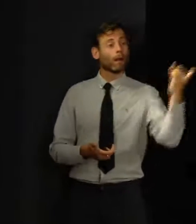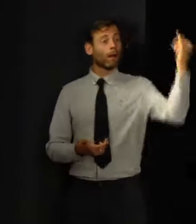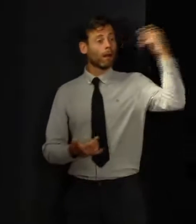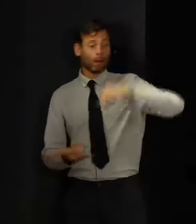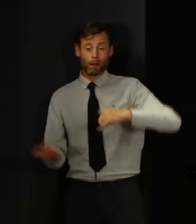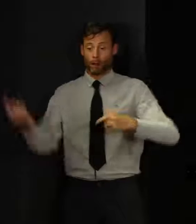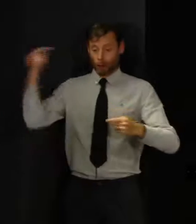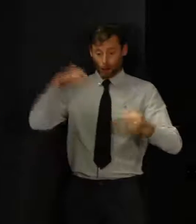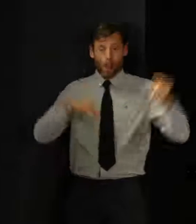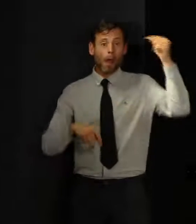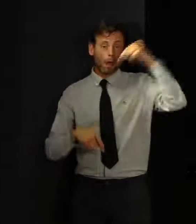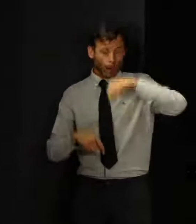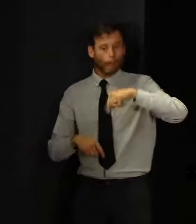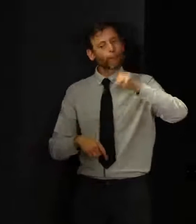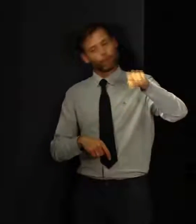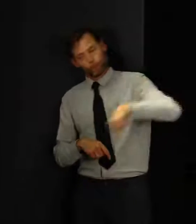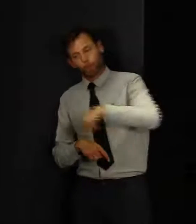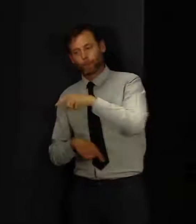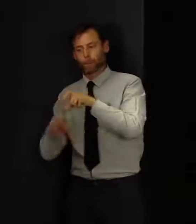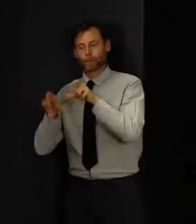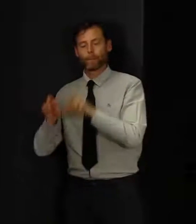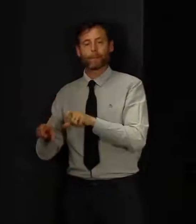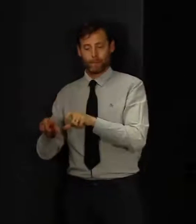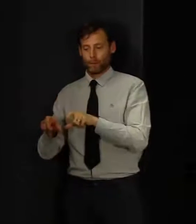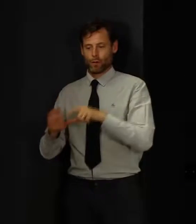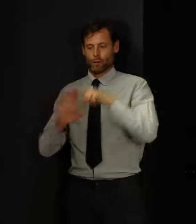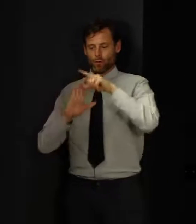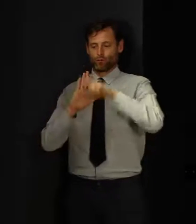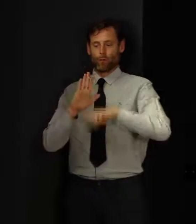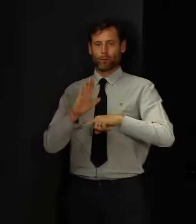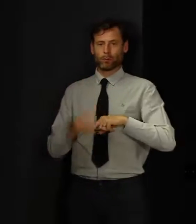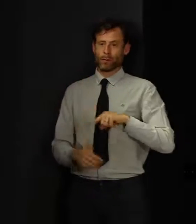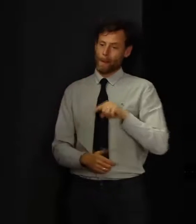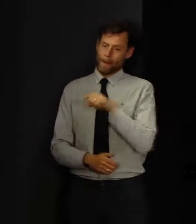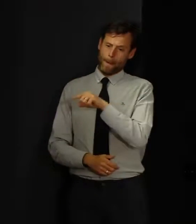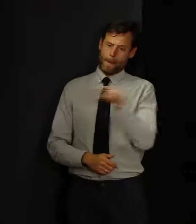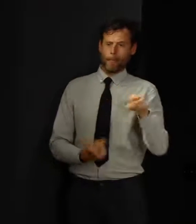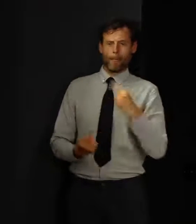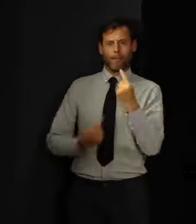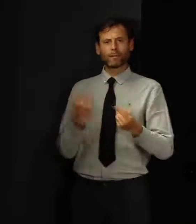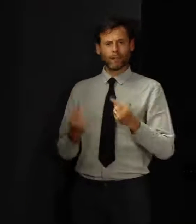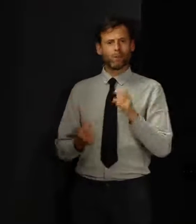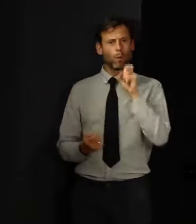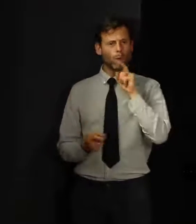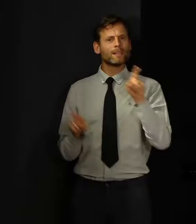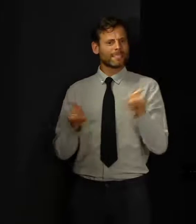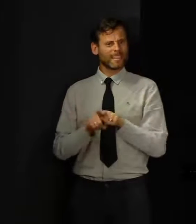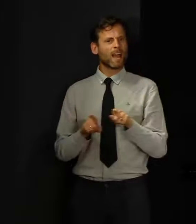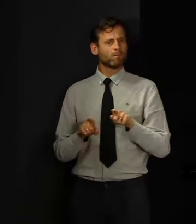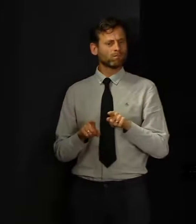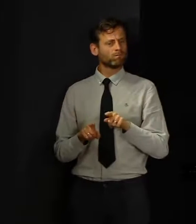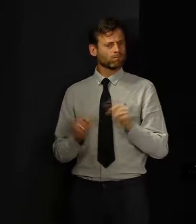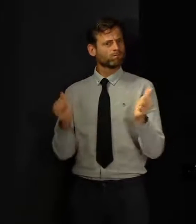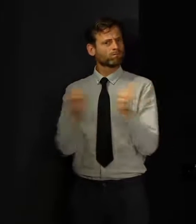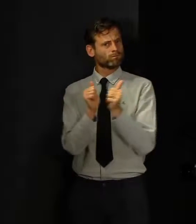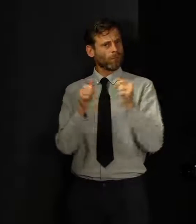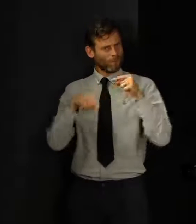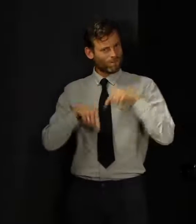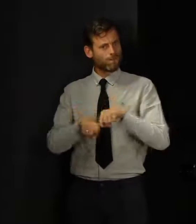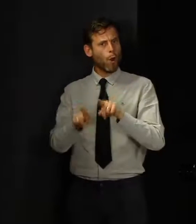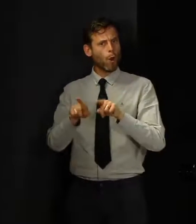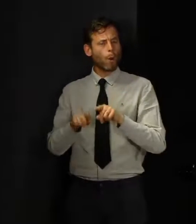these self-isolation measures, these public health measures we put at the borders, that there would equally be good levels of compliance.